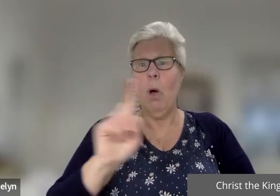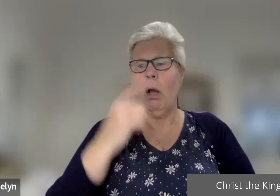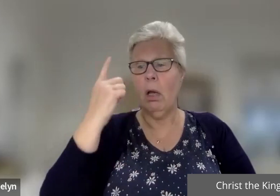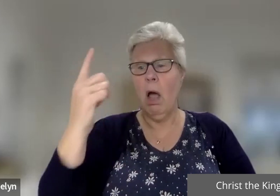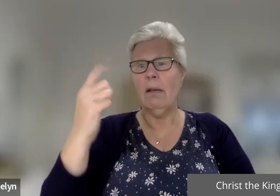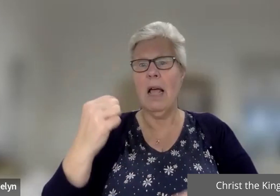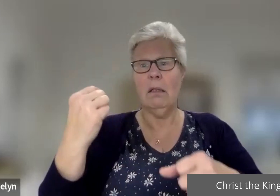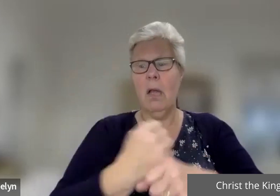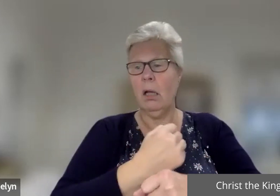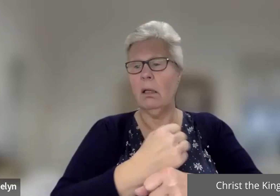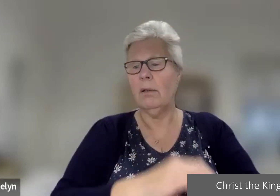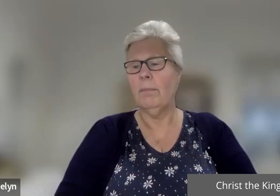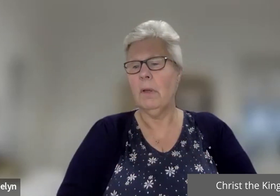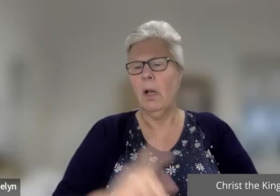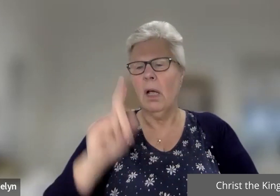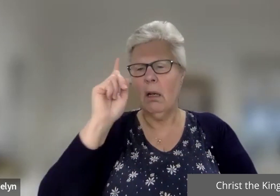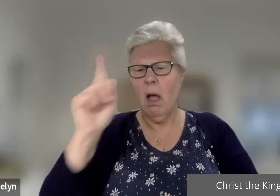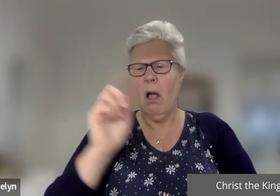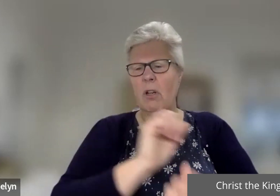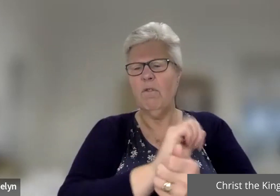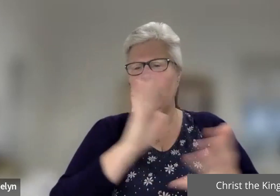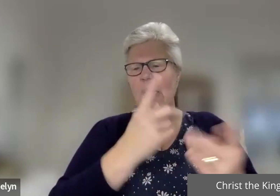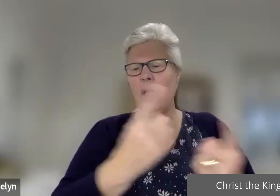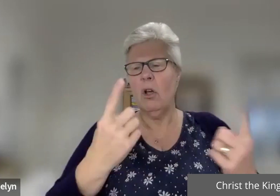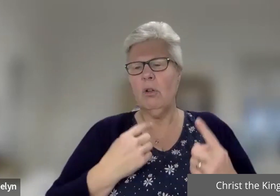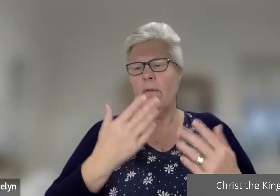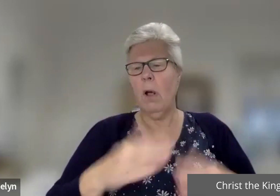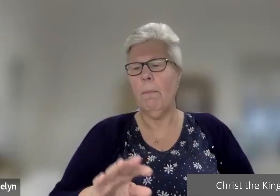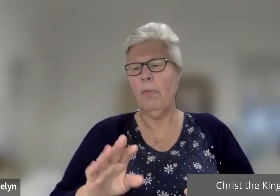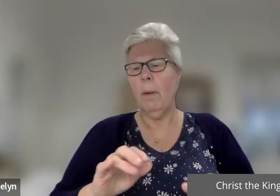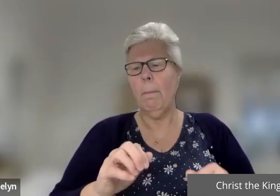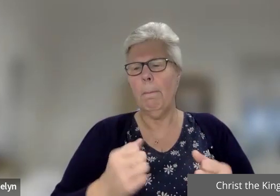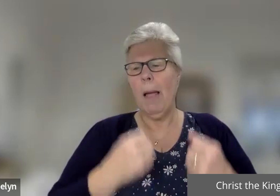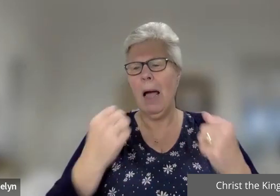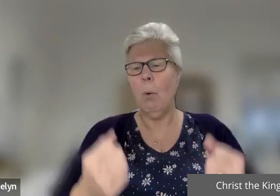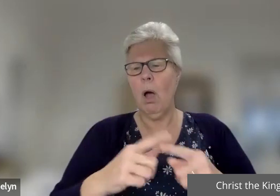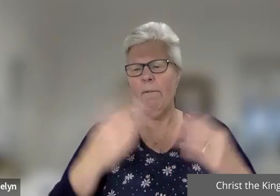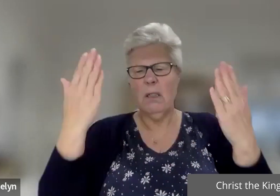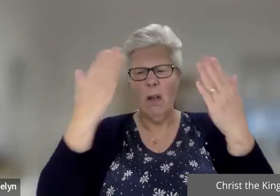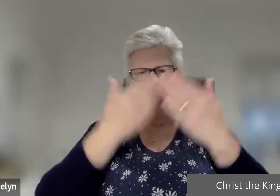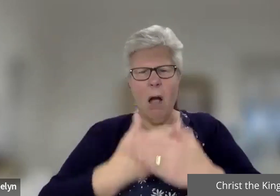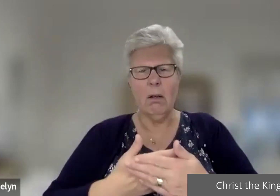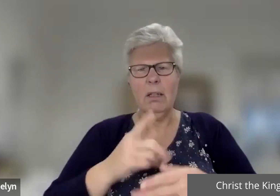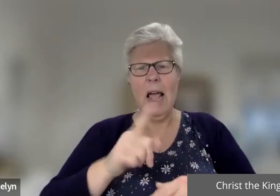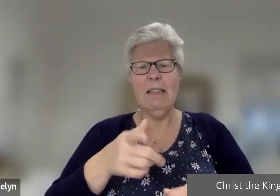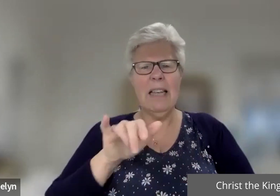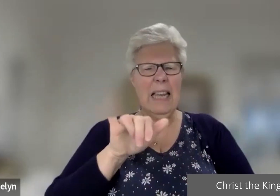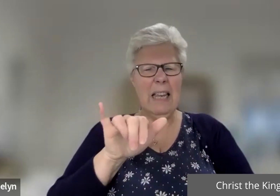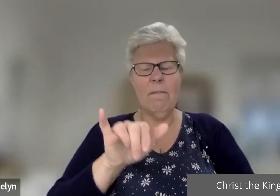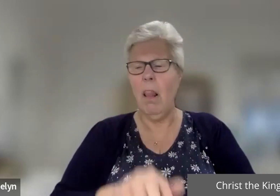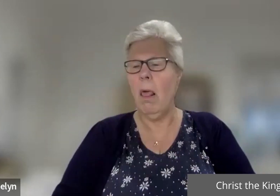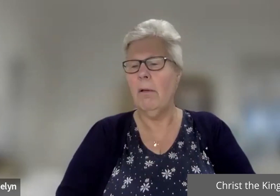Is this what God has done? God freed us from the power of darkness